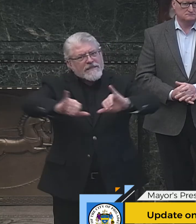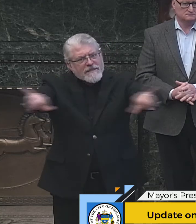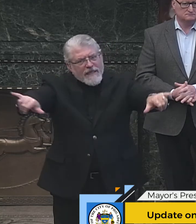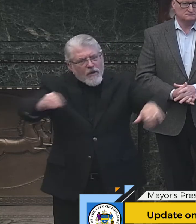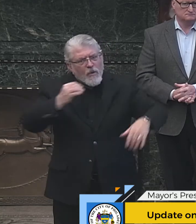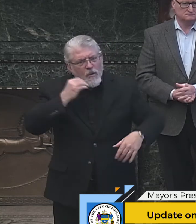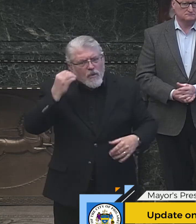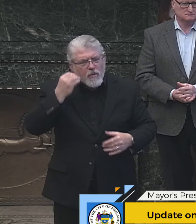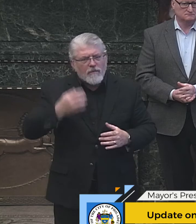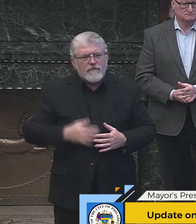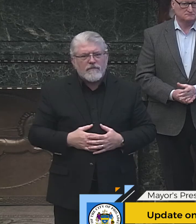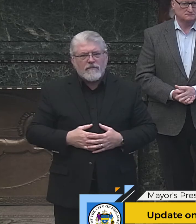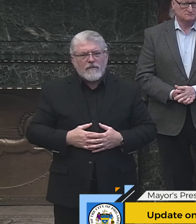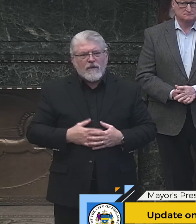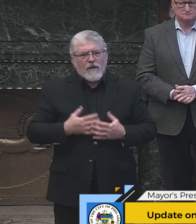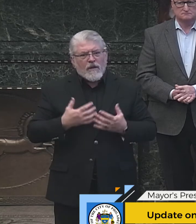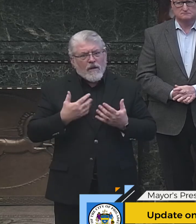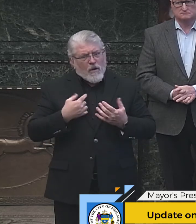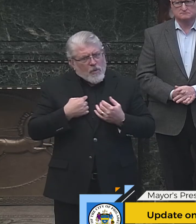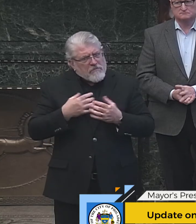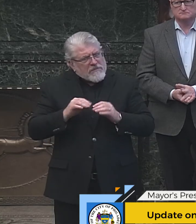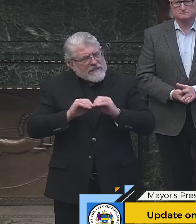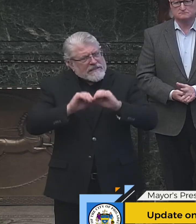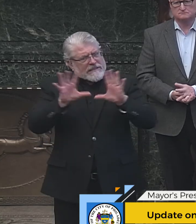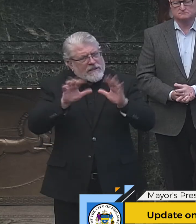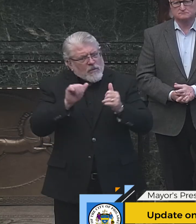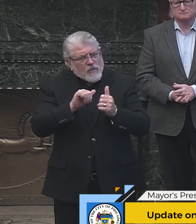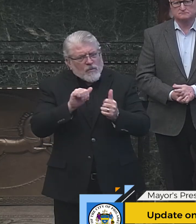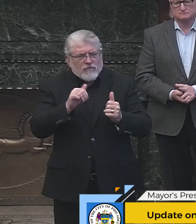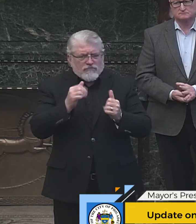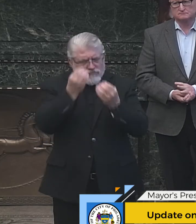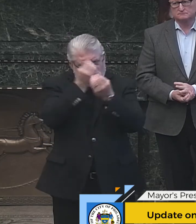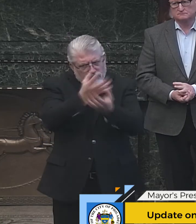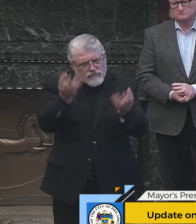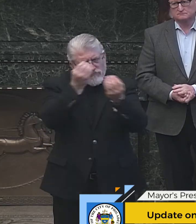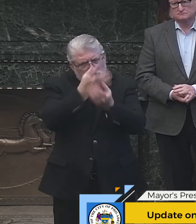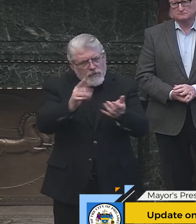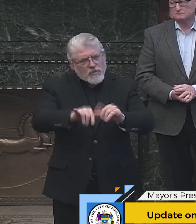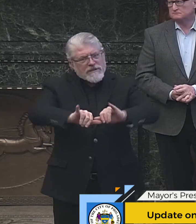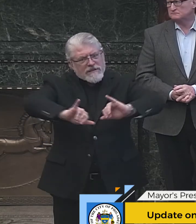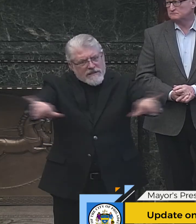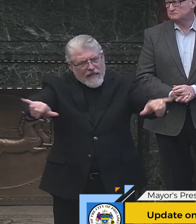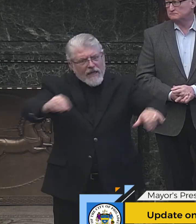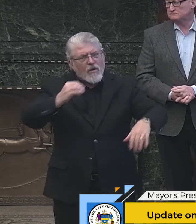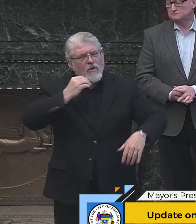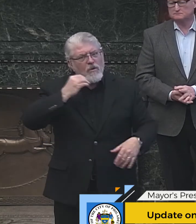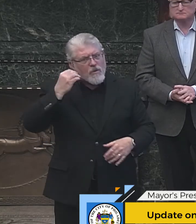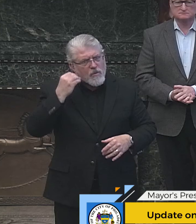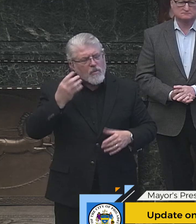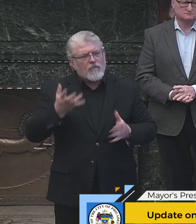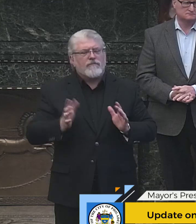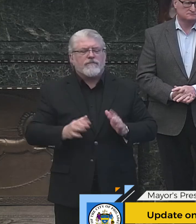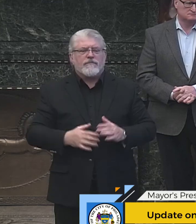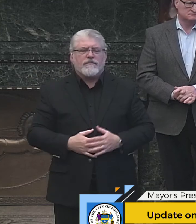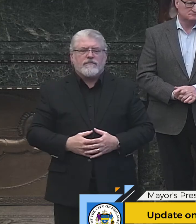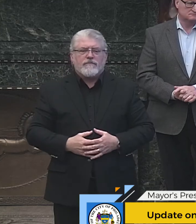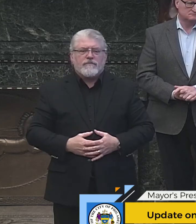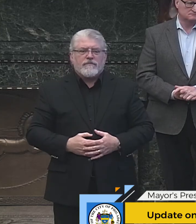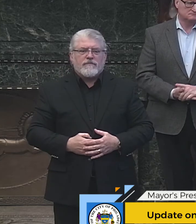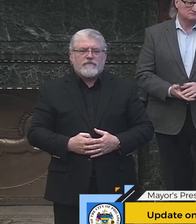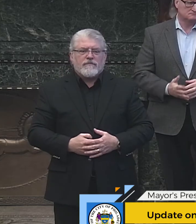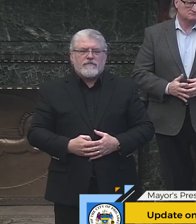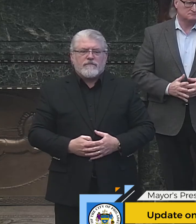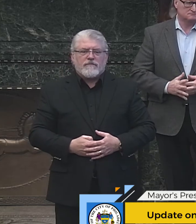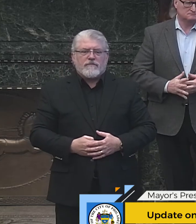think through creative ways. We're stepping up enforcement on businesses. We have received over 250